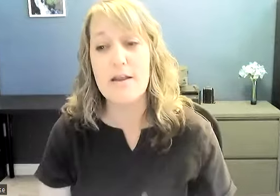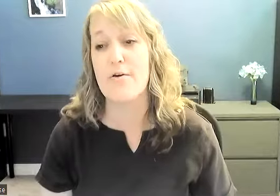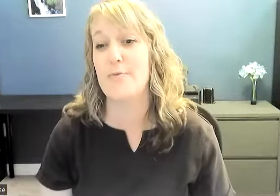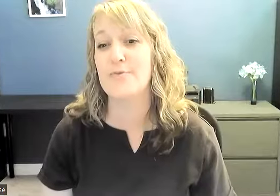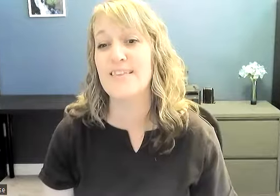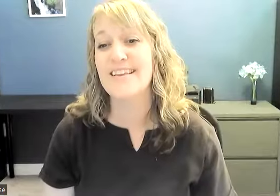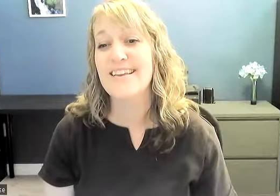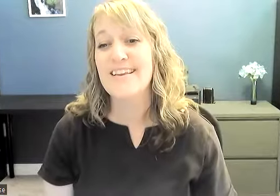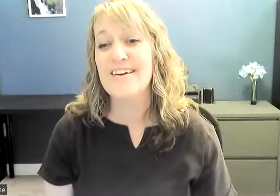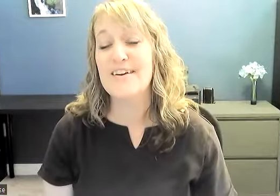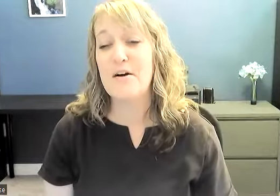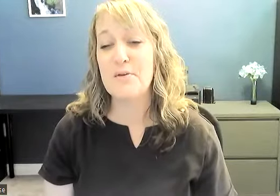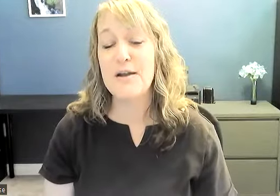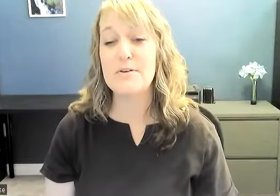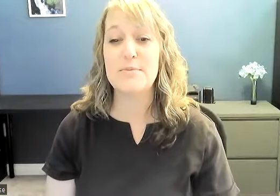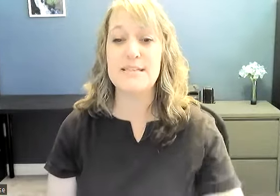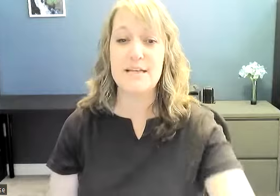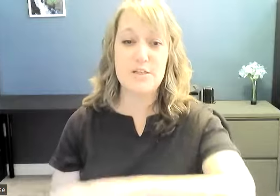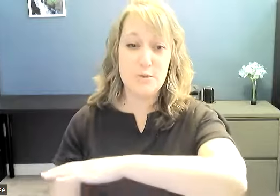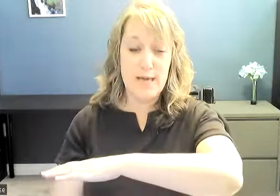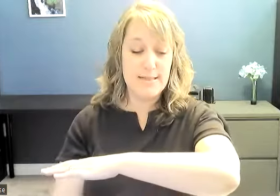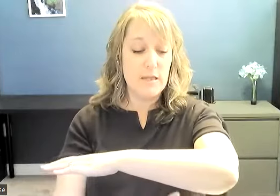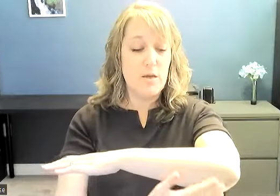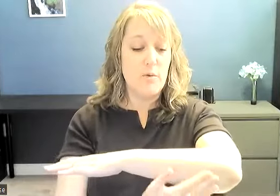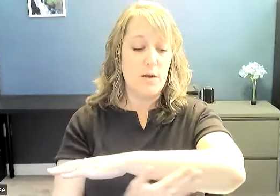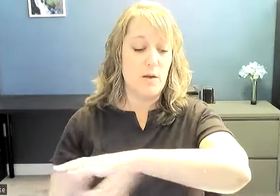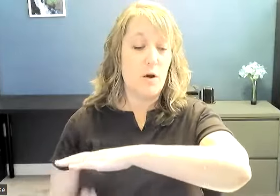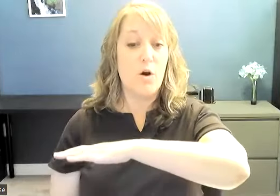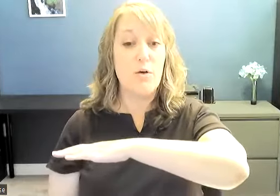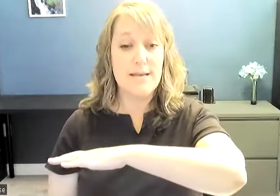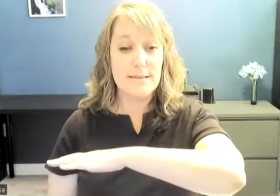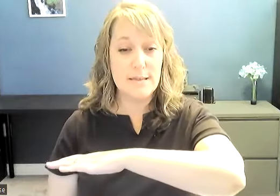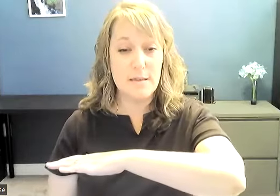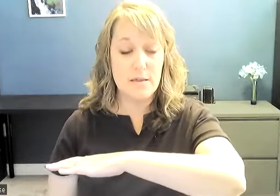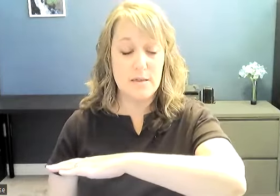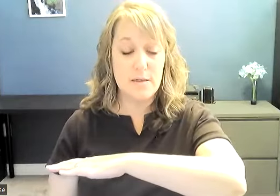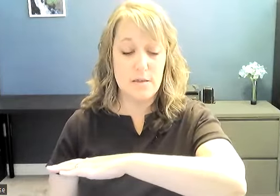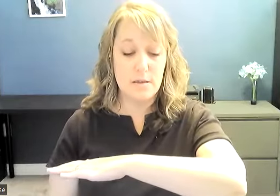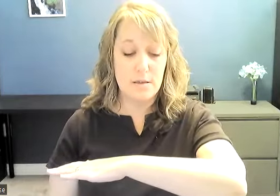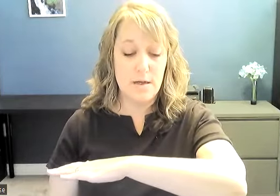Idaho? All right, Colorado can be signed two ways. You want a horizon on your